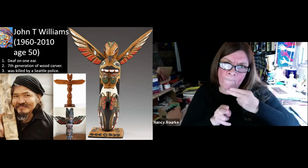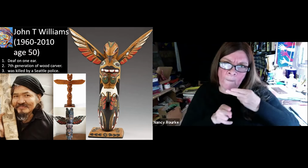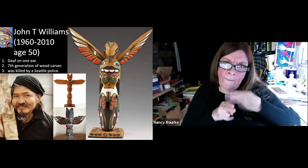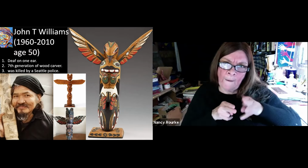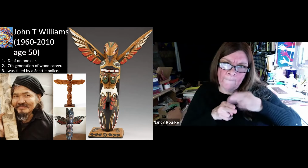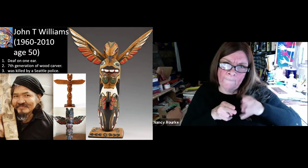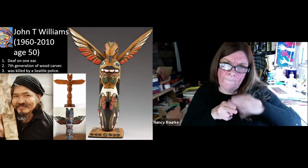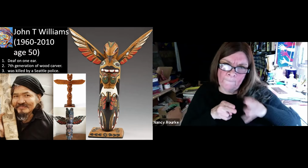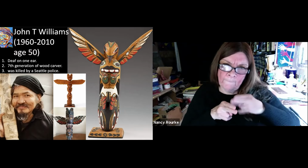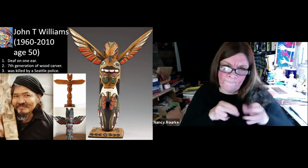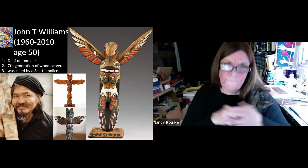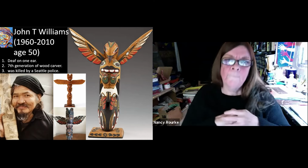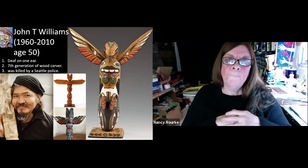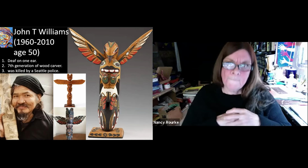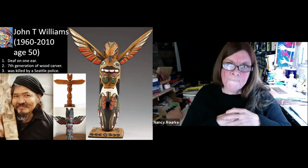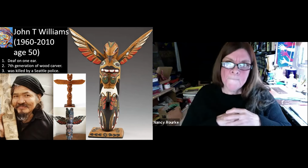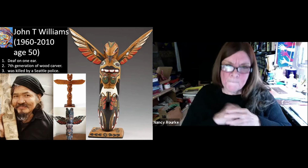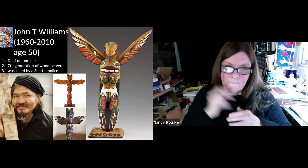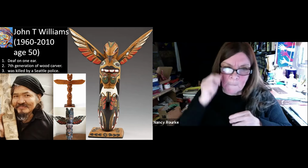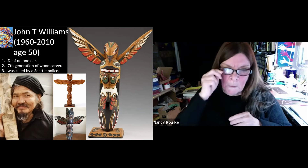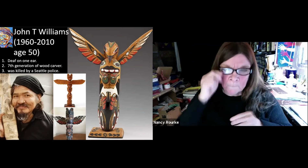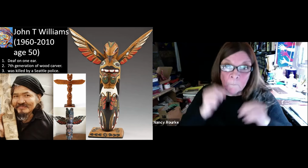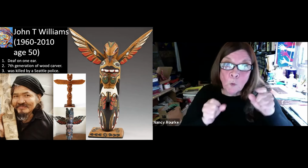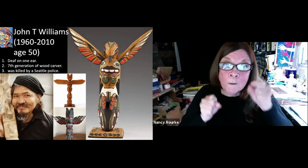He always had his wood sculpting knife with him.